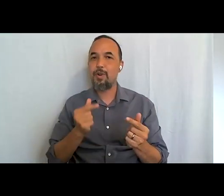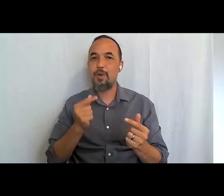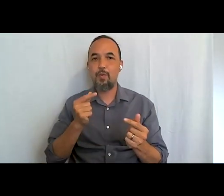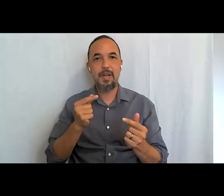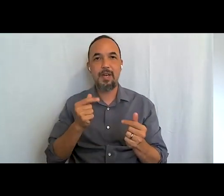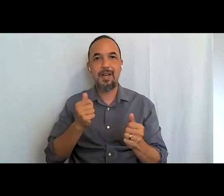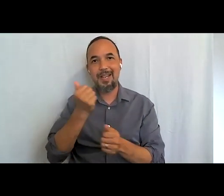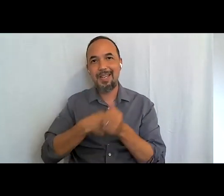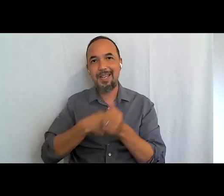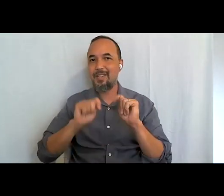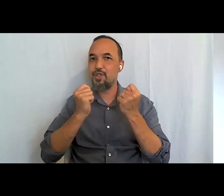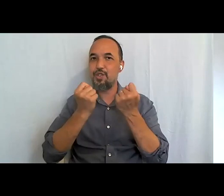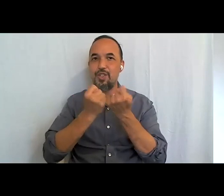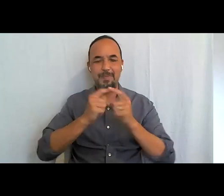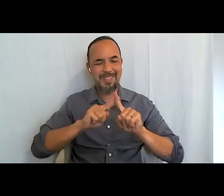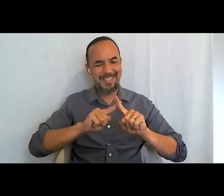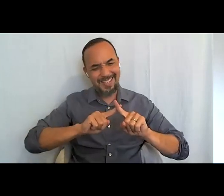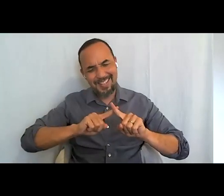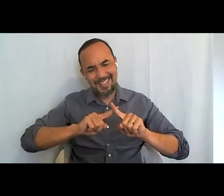completely unique in how they operated their team.